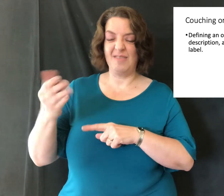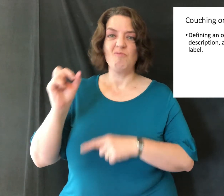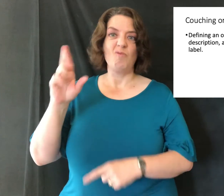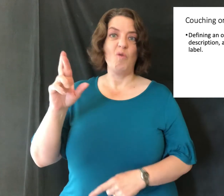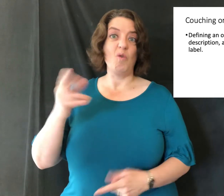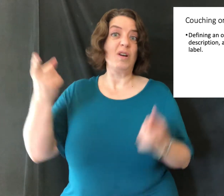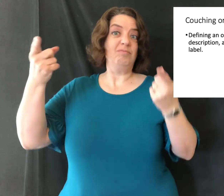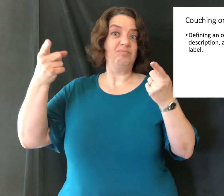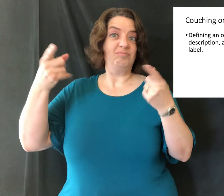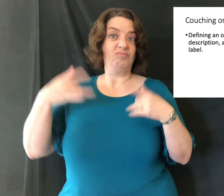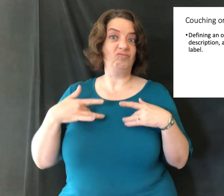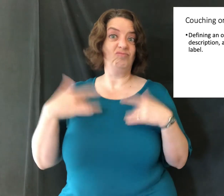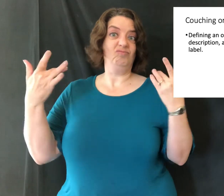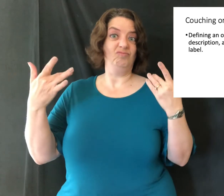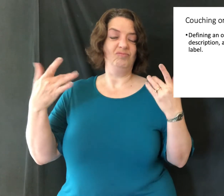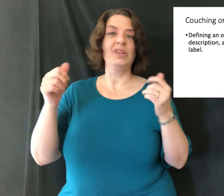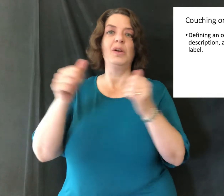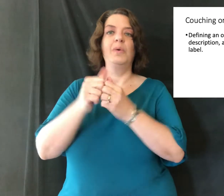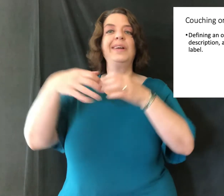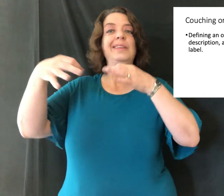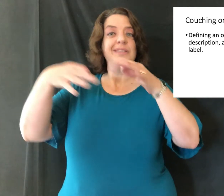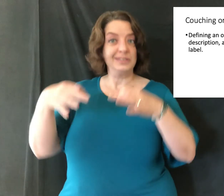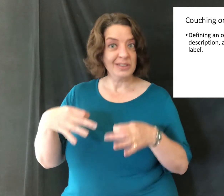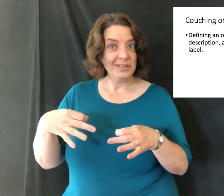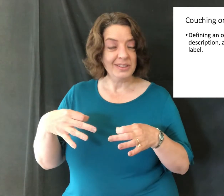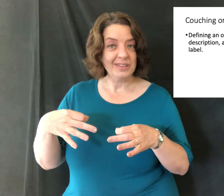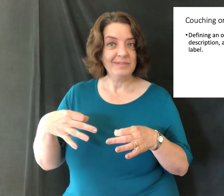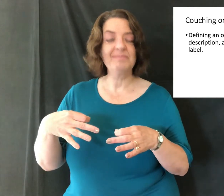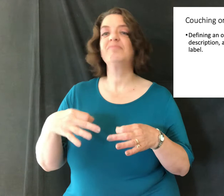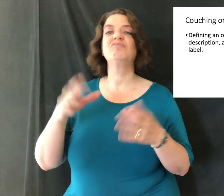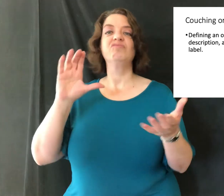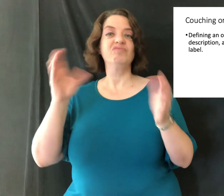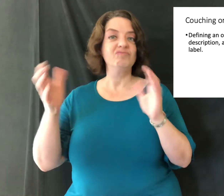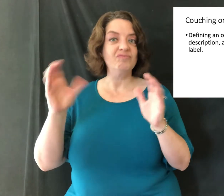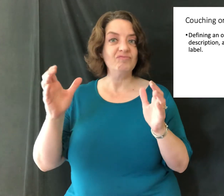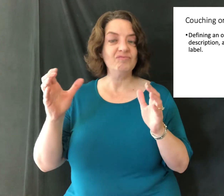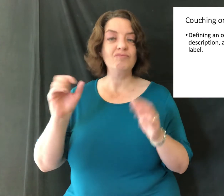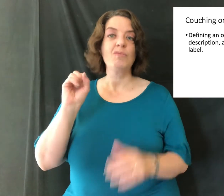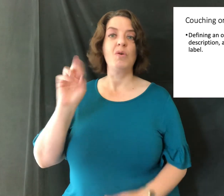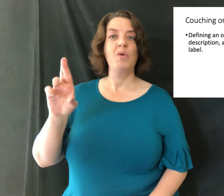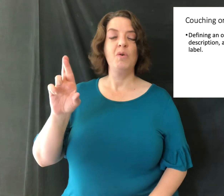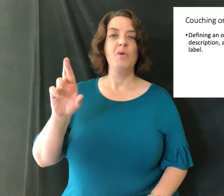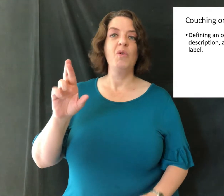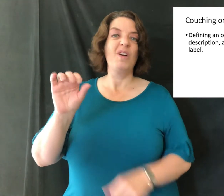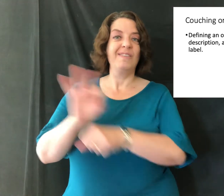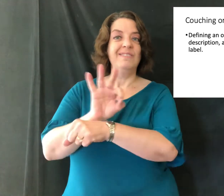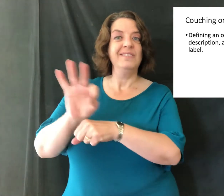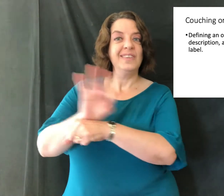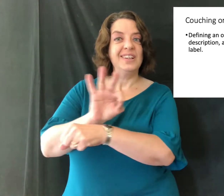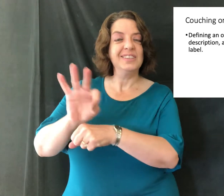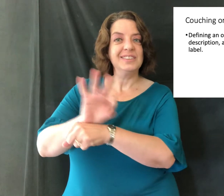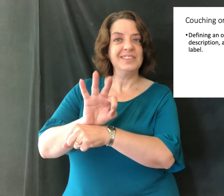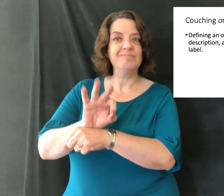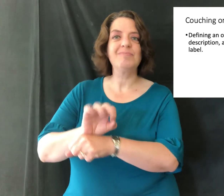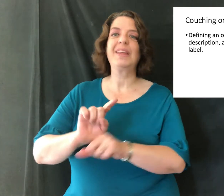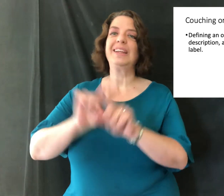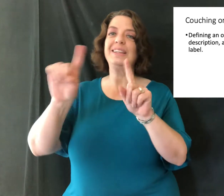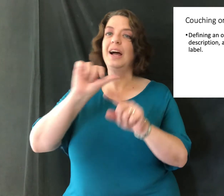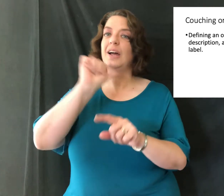to define an object or phenomenon by description, analogy, or function, and